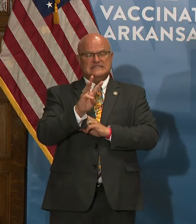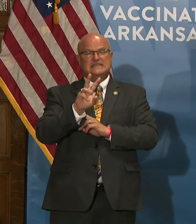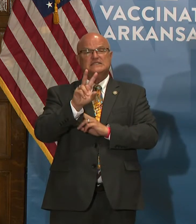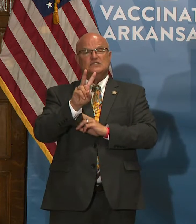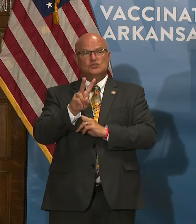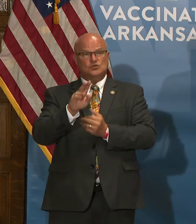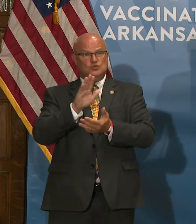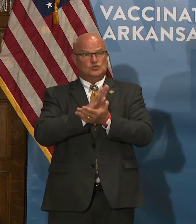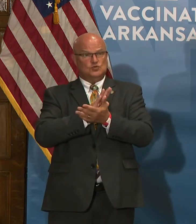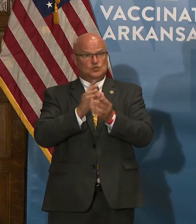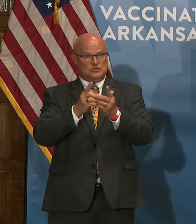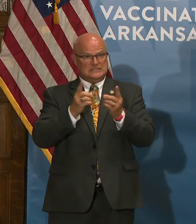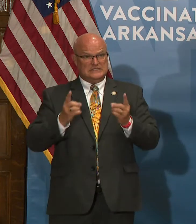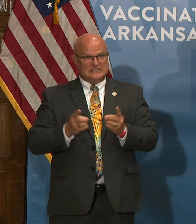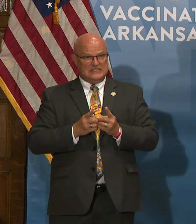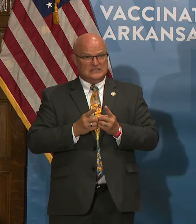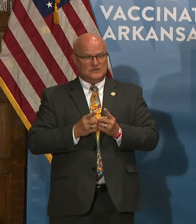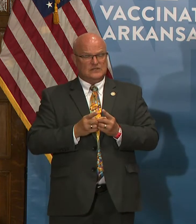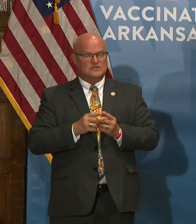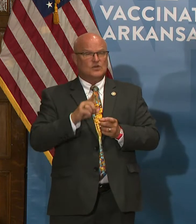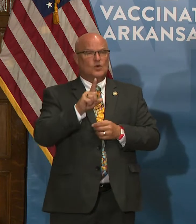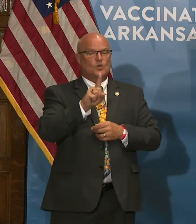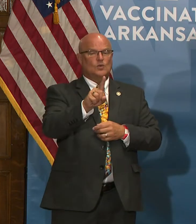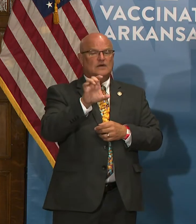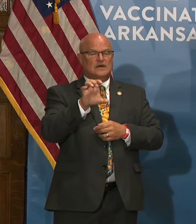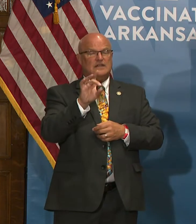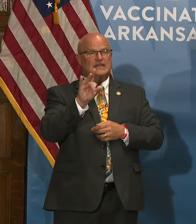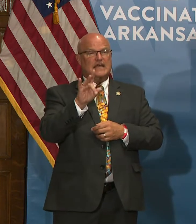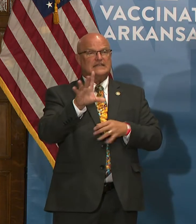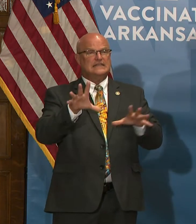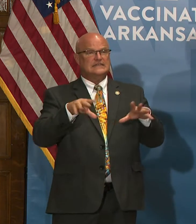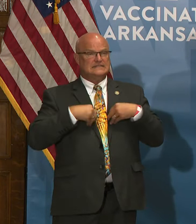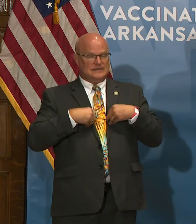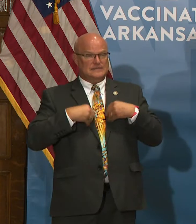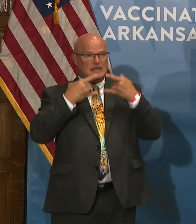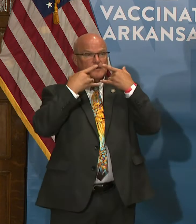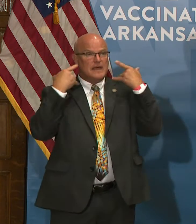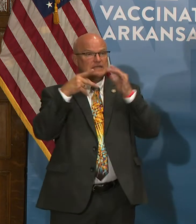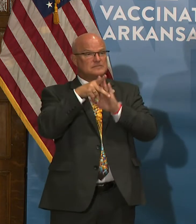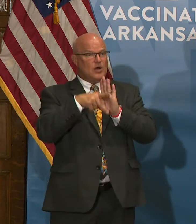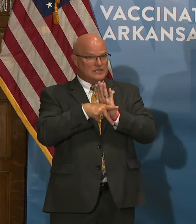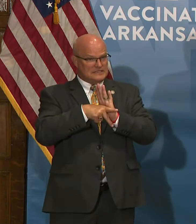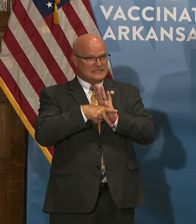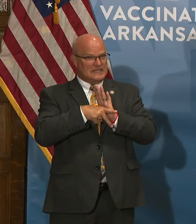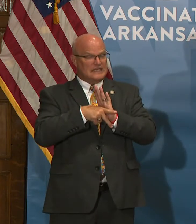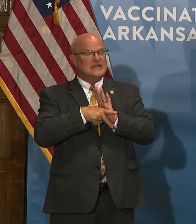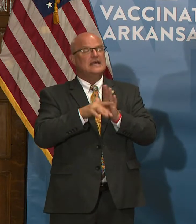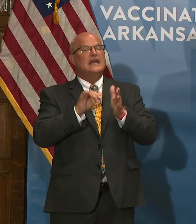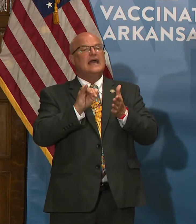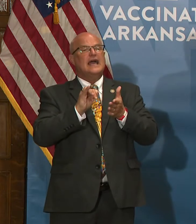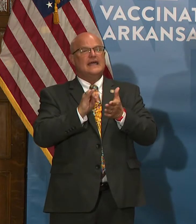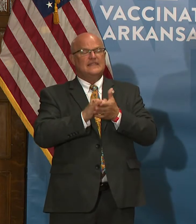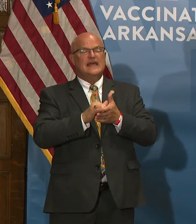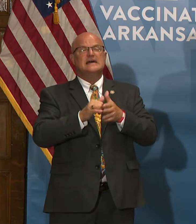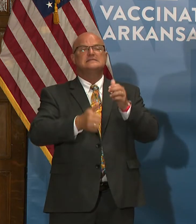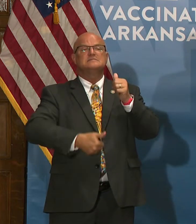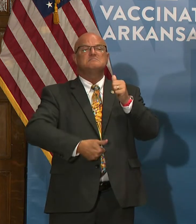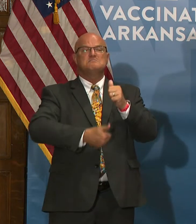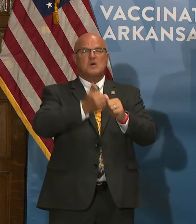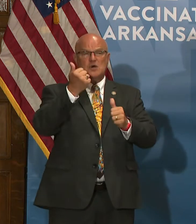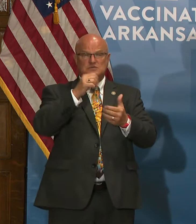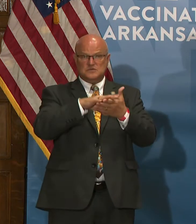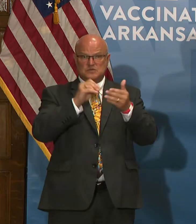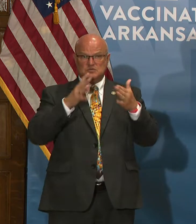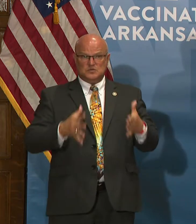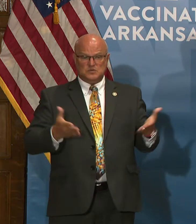262 school districts, 118 have adopted a mask policy, and that covers a majority of the